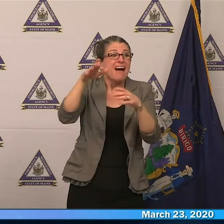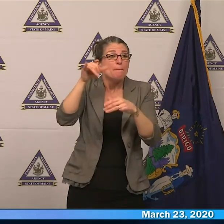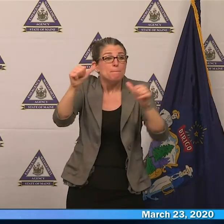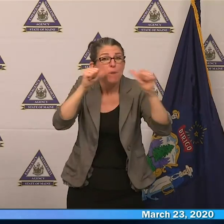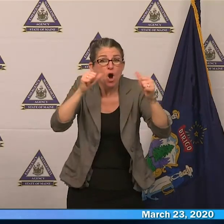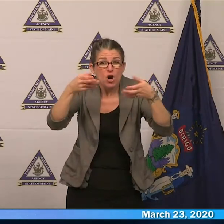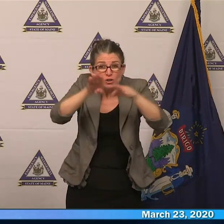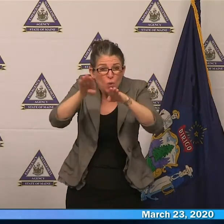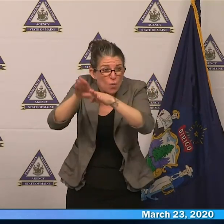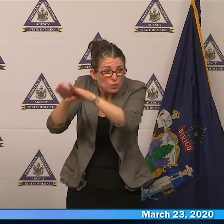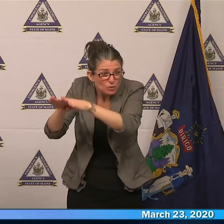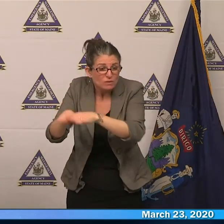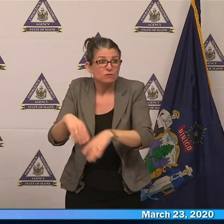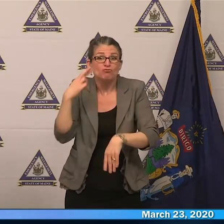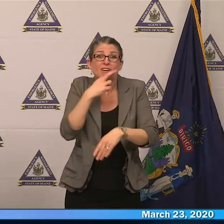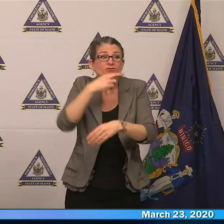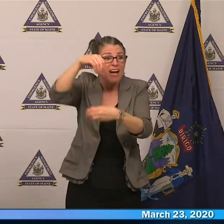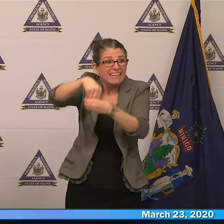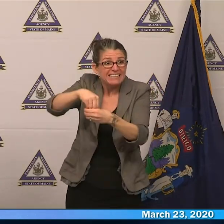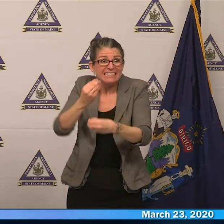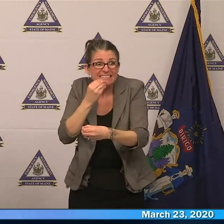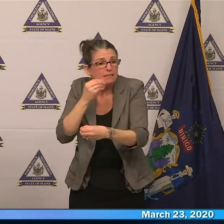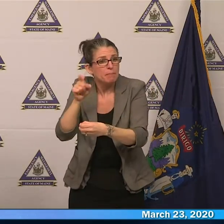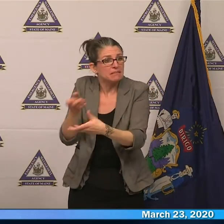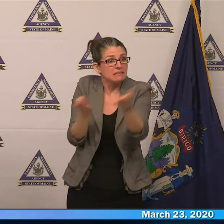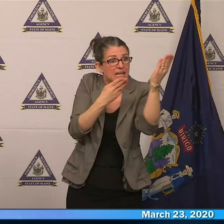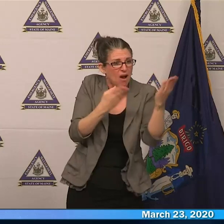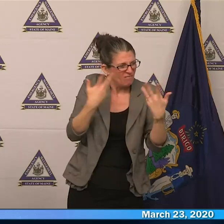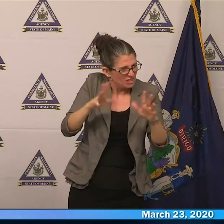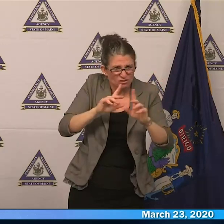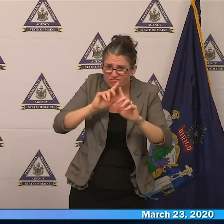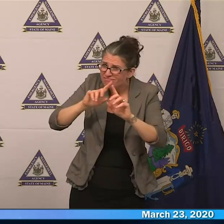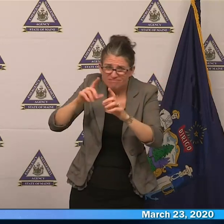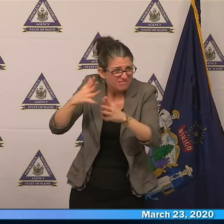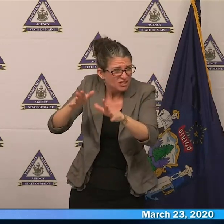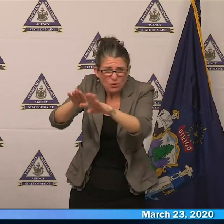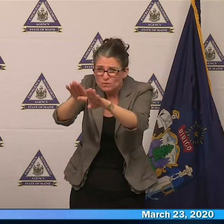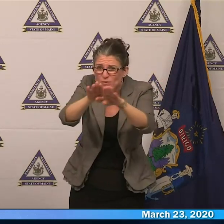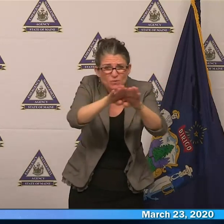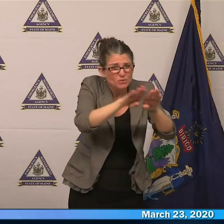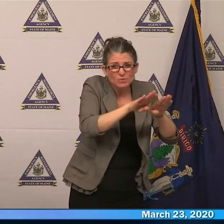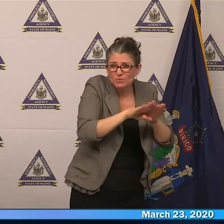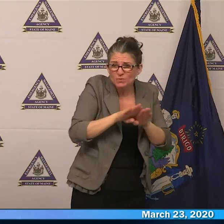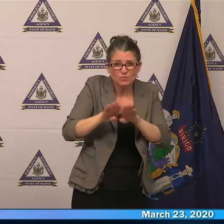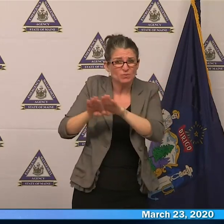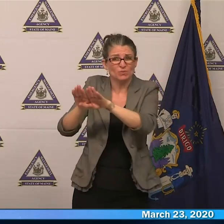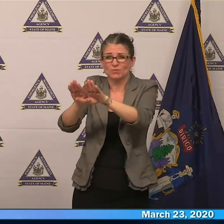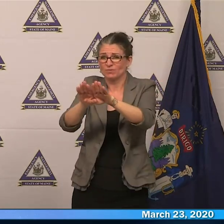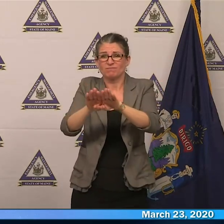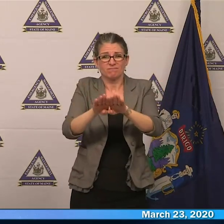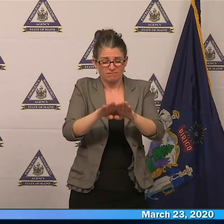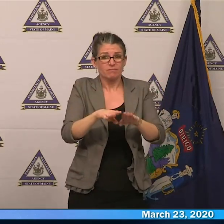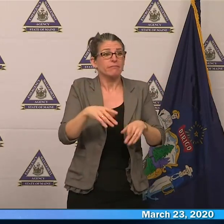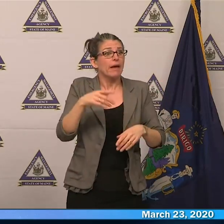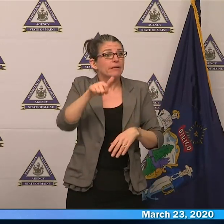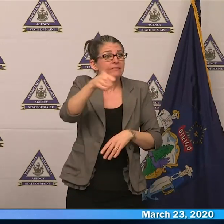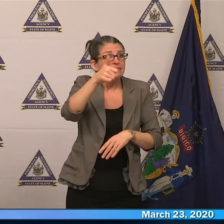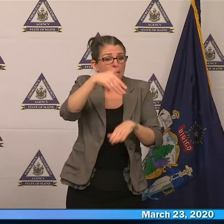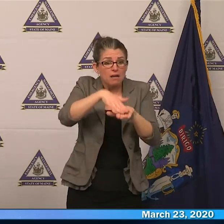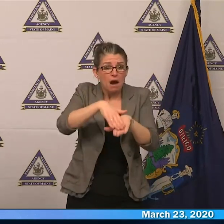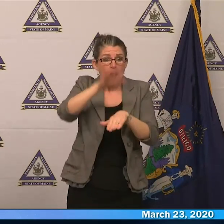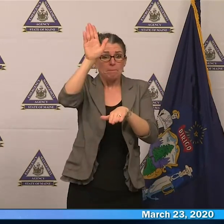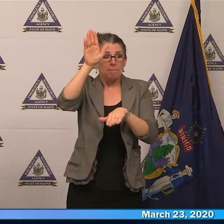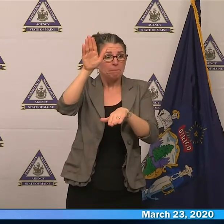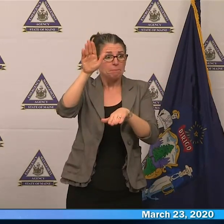She also limited non-essential discretionary gatherings of more than 10 or more individuals. She also urged